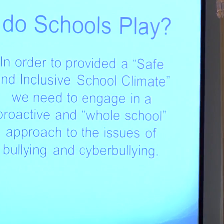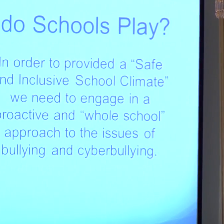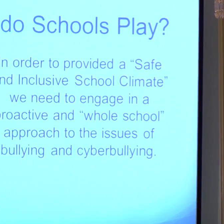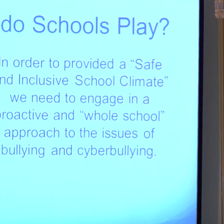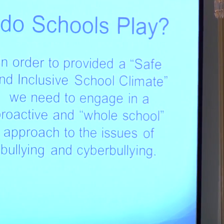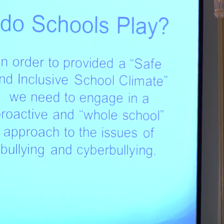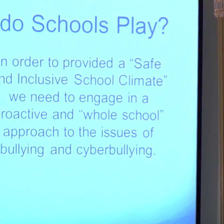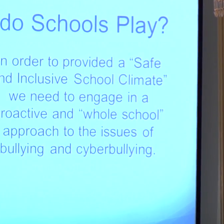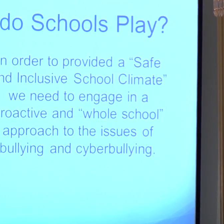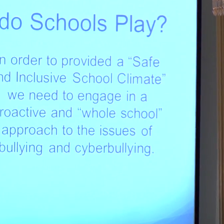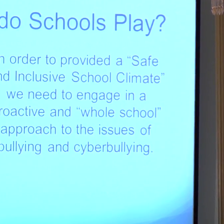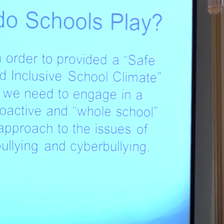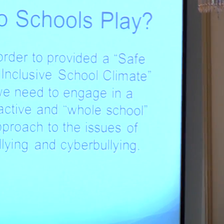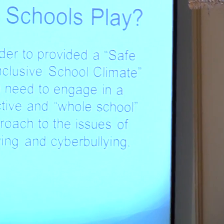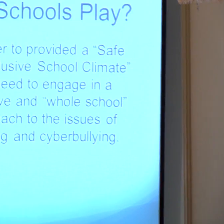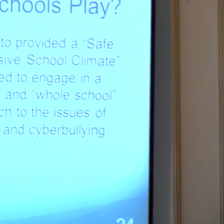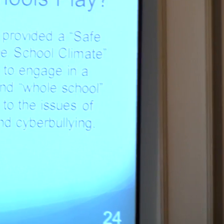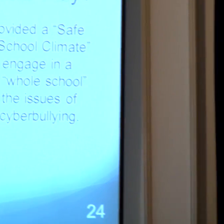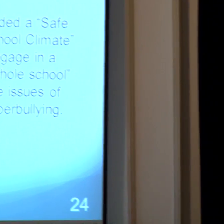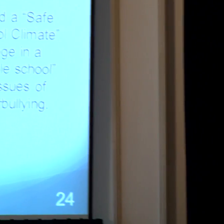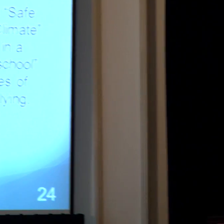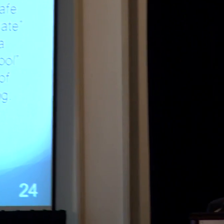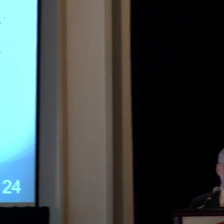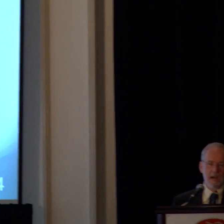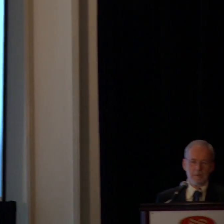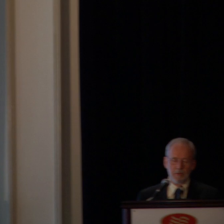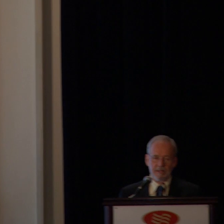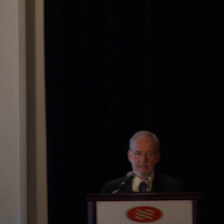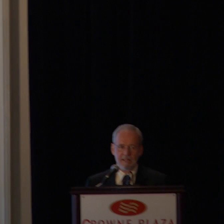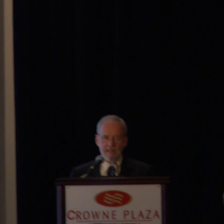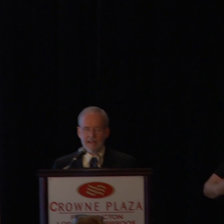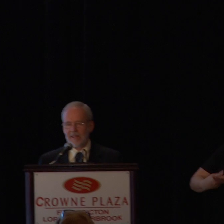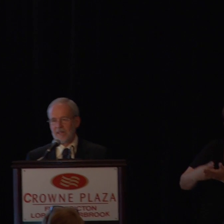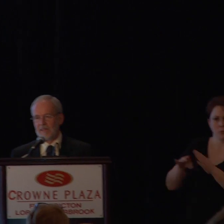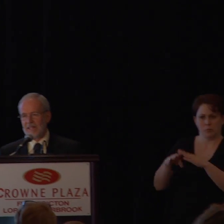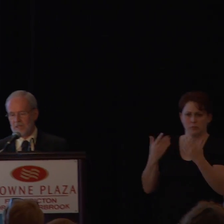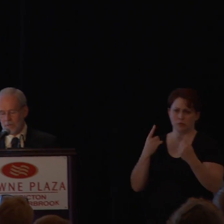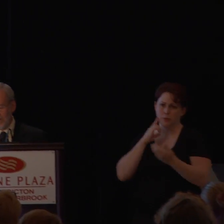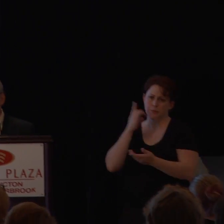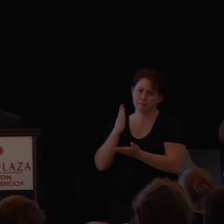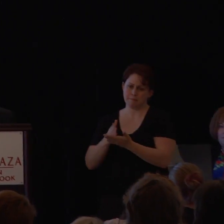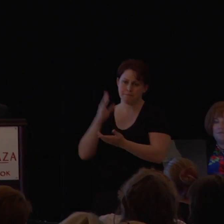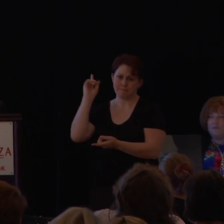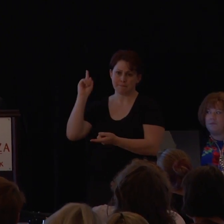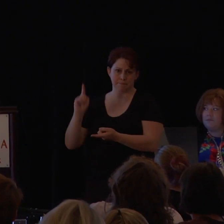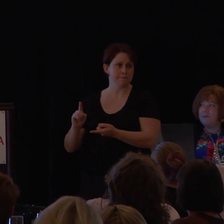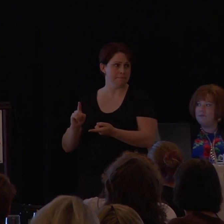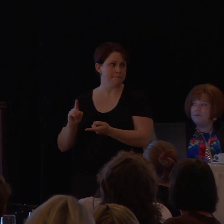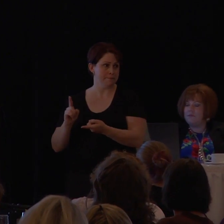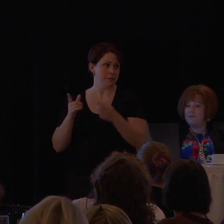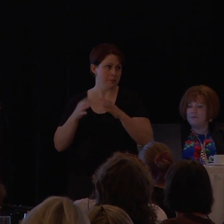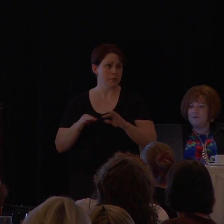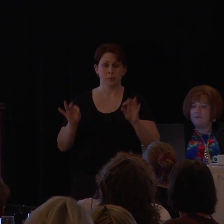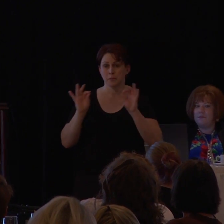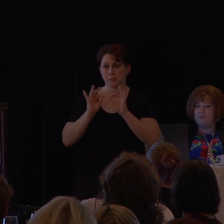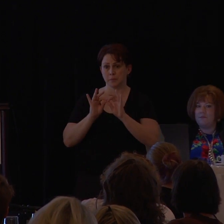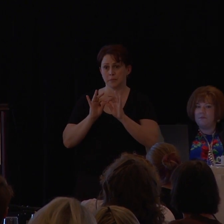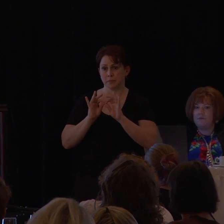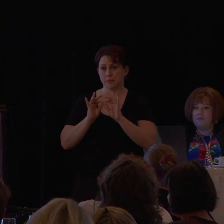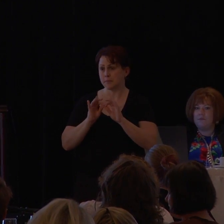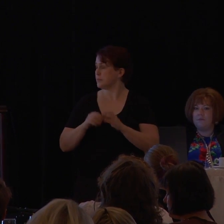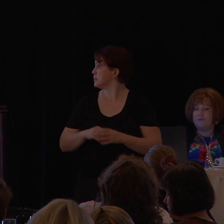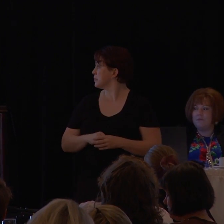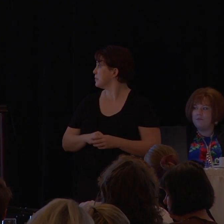in a proactive and whole school approach to the issues of bullying and cyberbullying. And I think that's the way in which it links very well